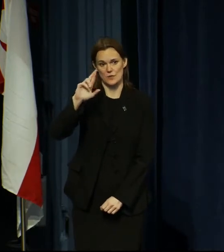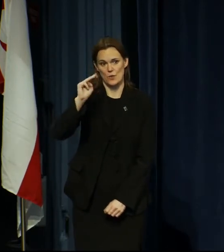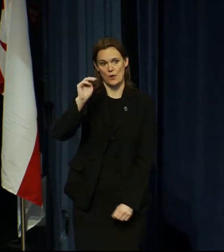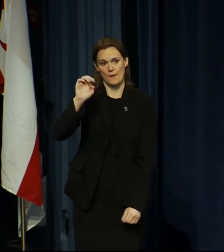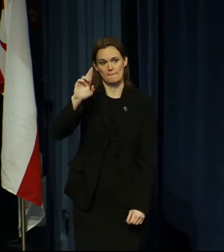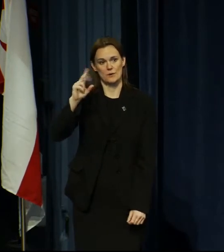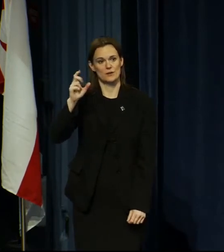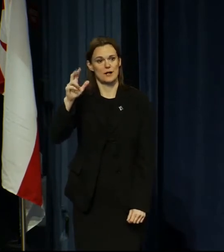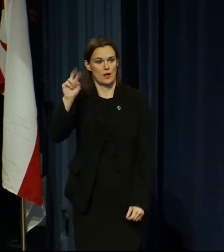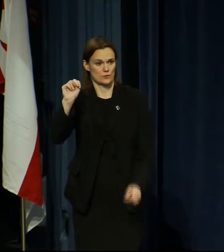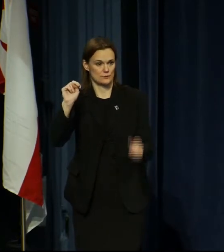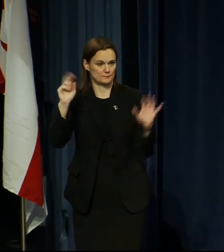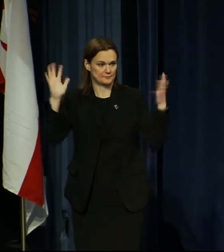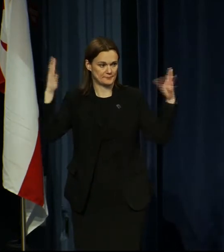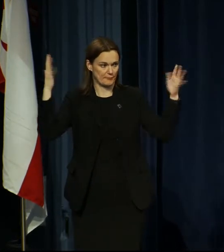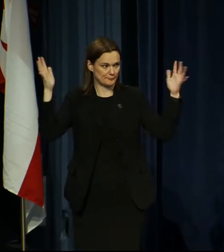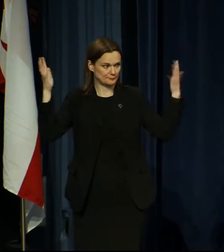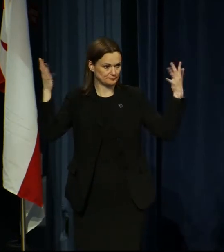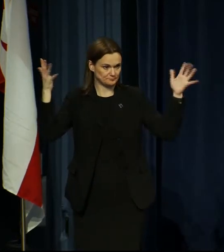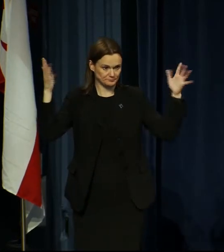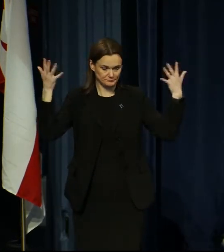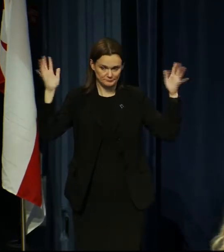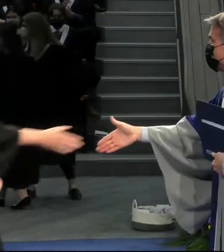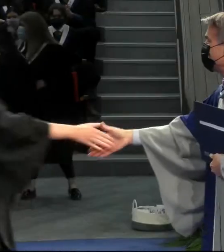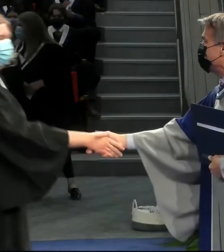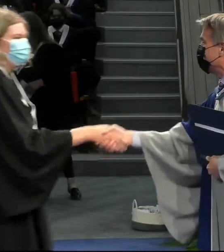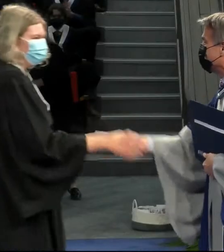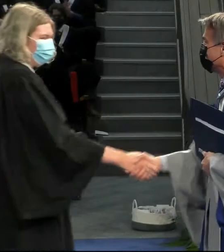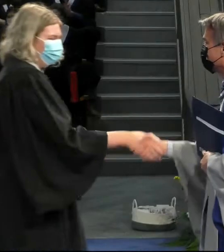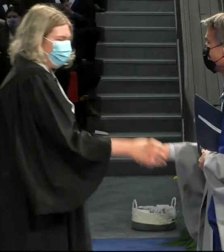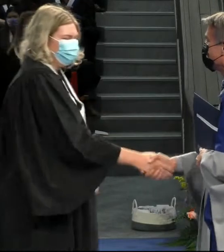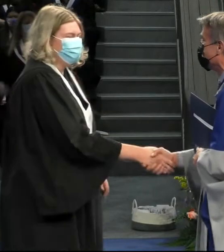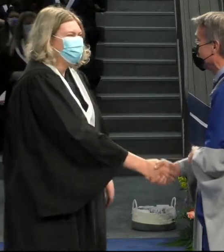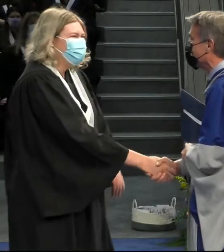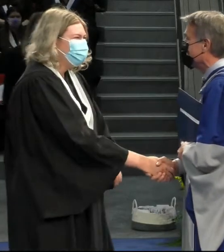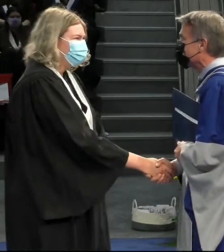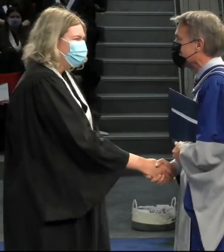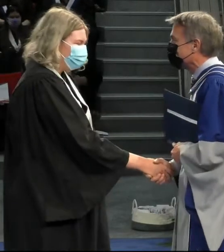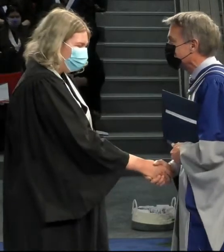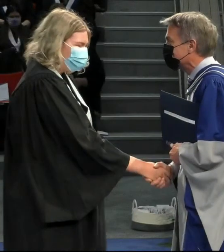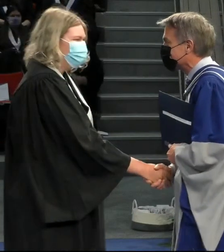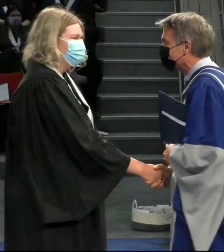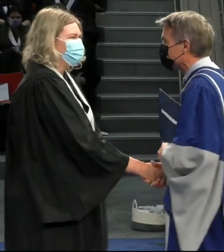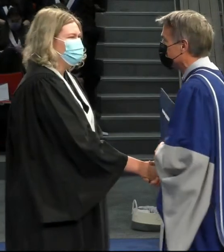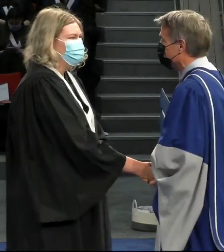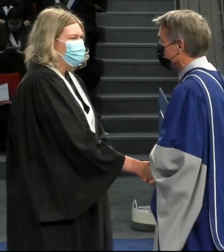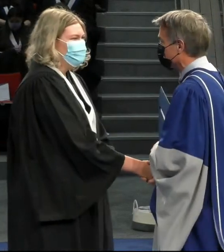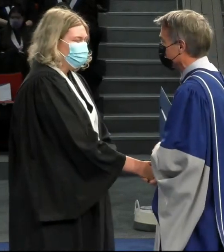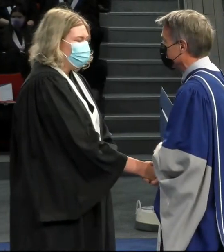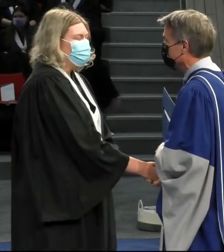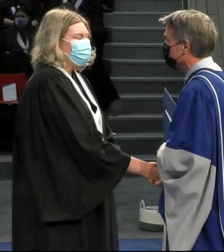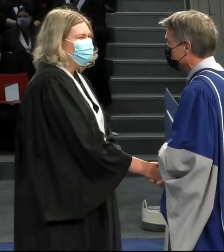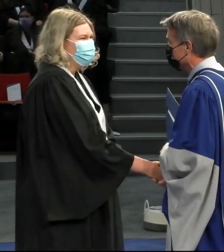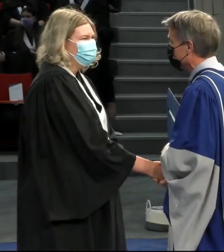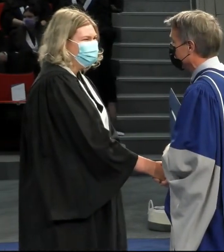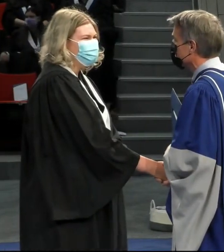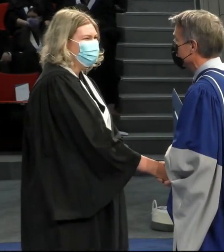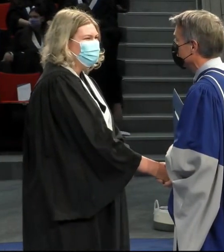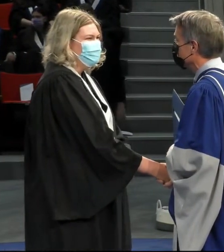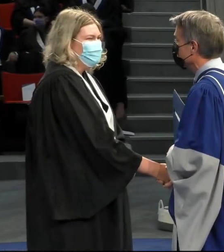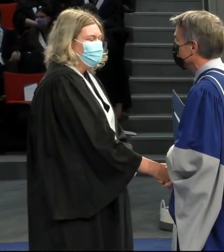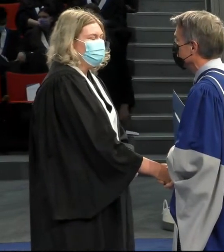lead the creation of Nova Scotia's Immigration Office. Claudette's leadership and enduring contributions, including the launch